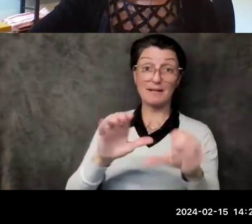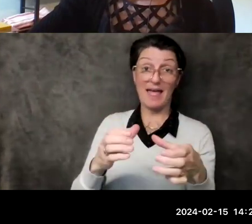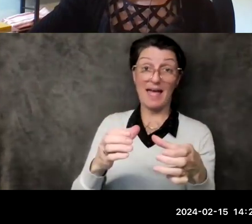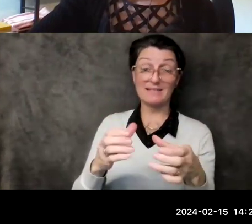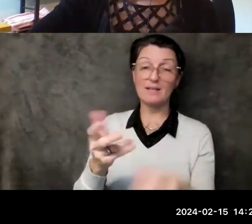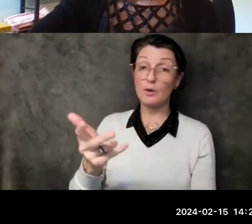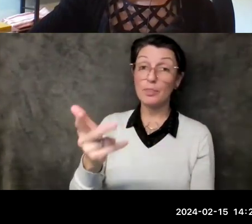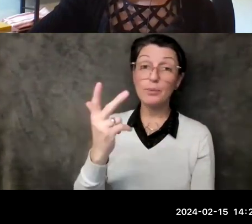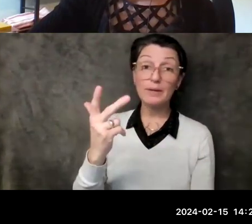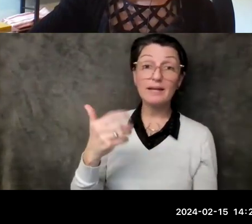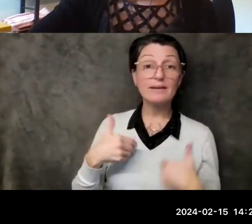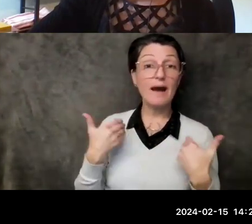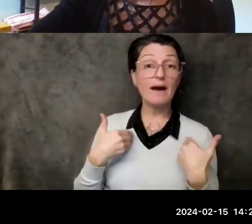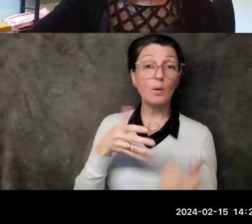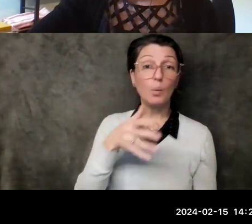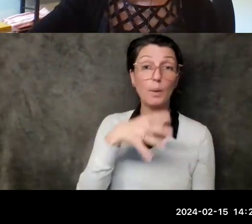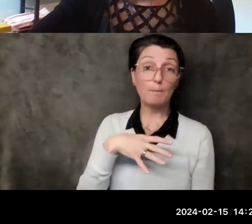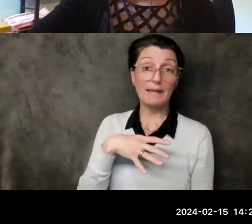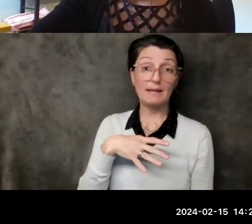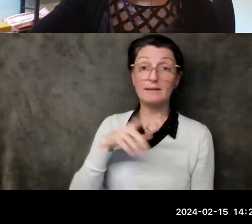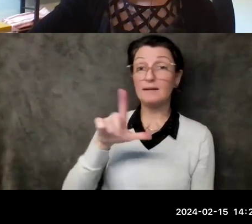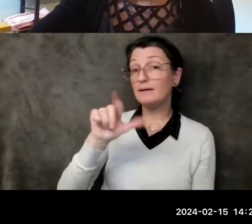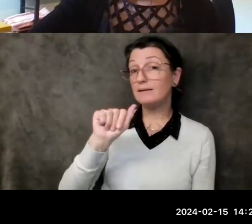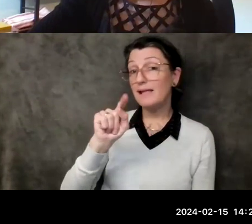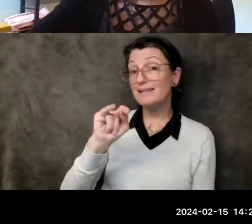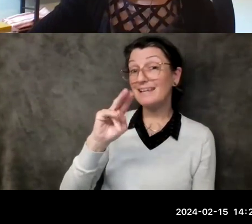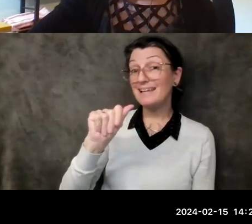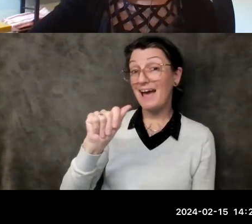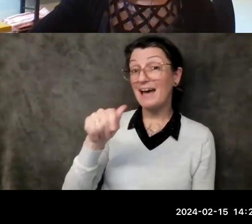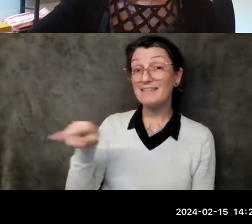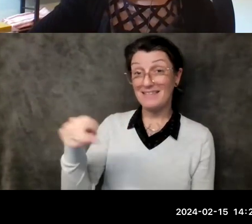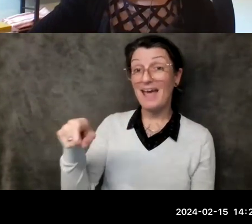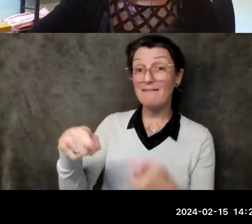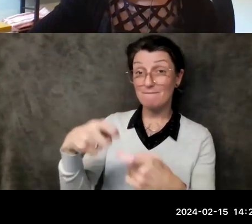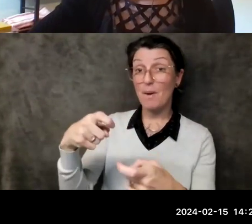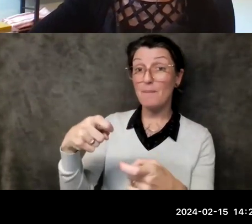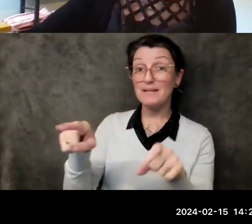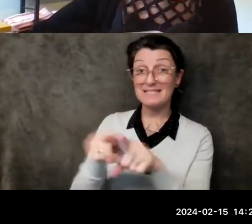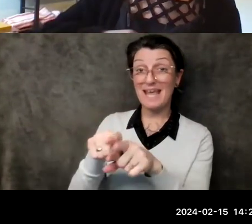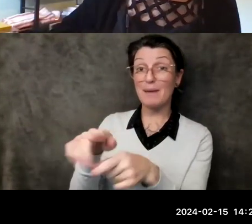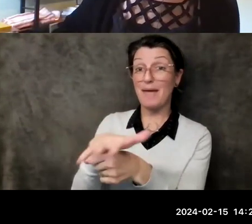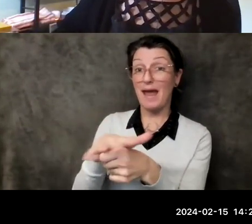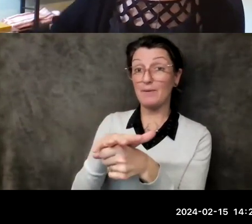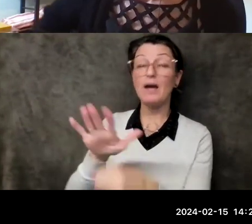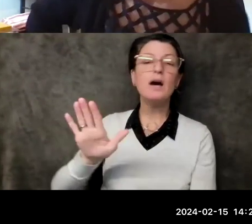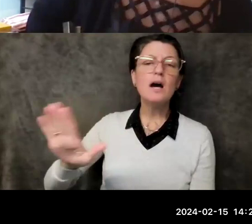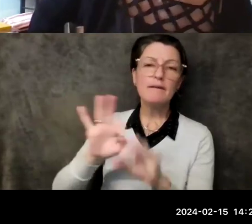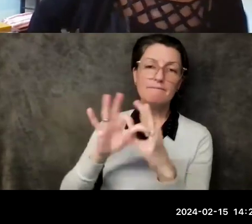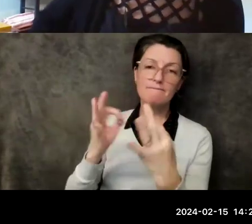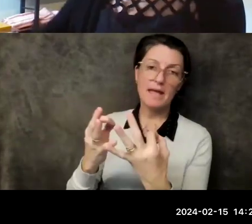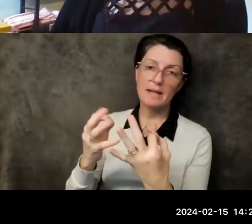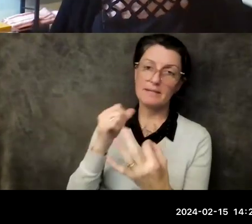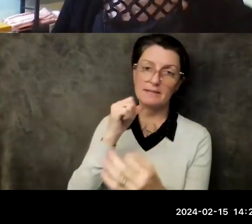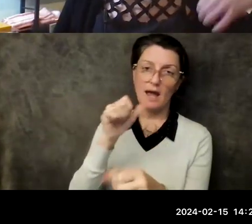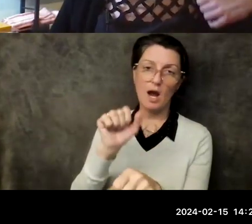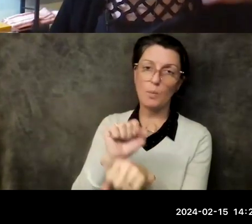women, Latina, who actually are from that same area. Their families didn't work on that particular farm, but they worked